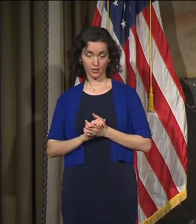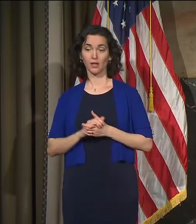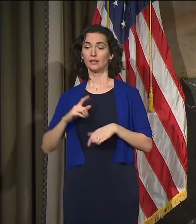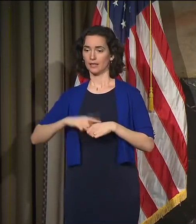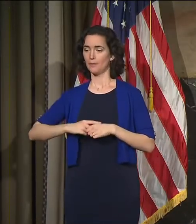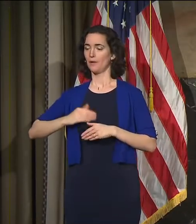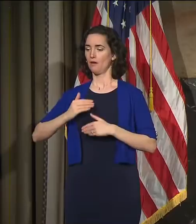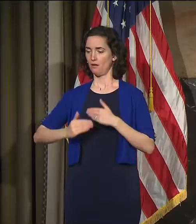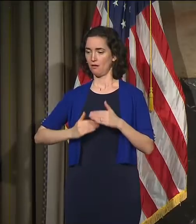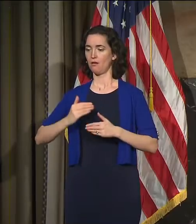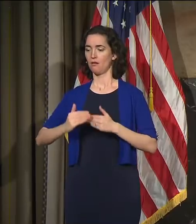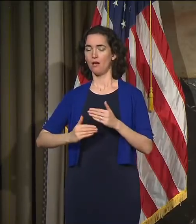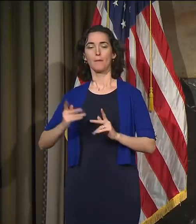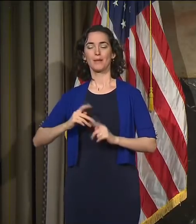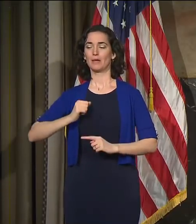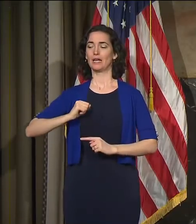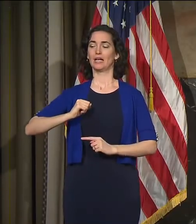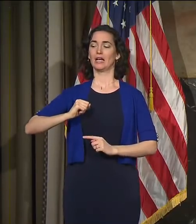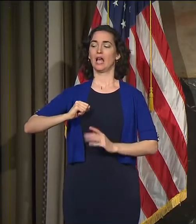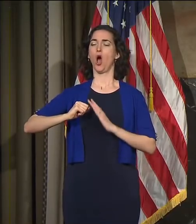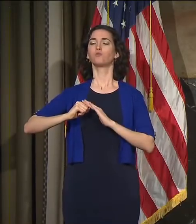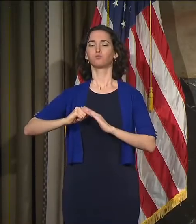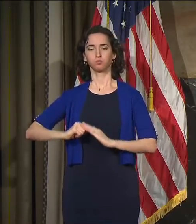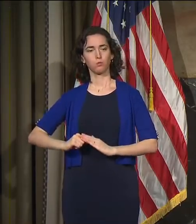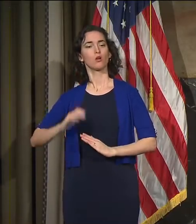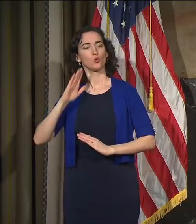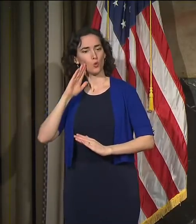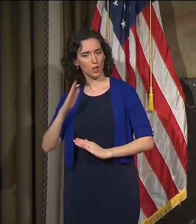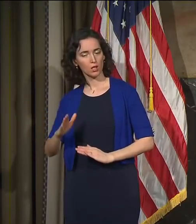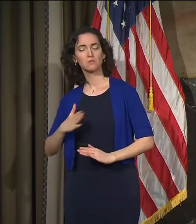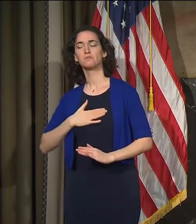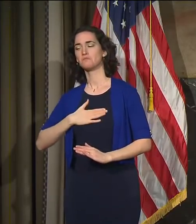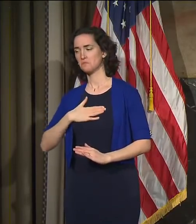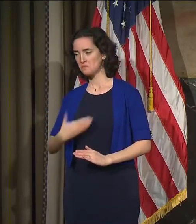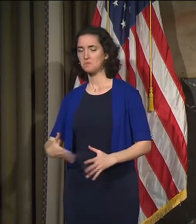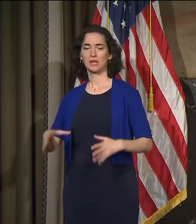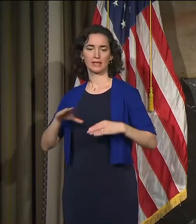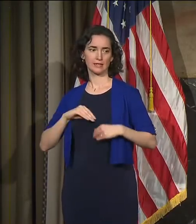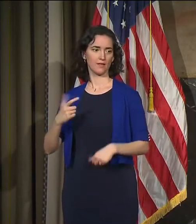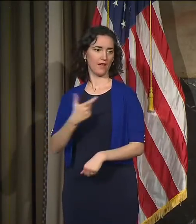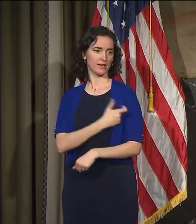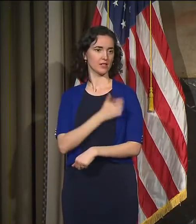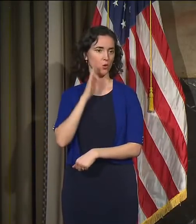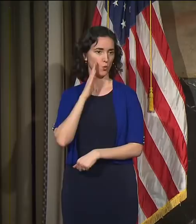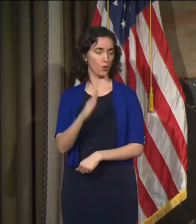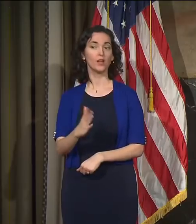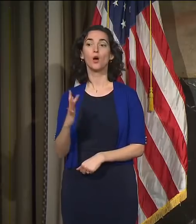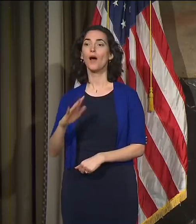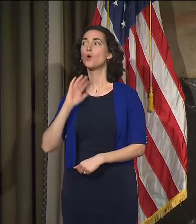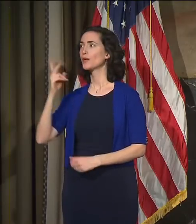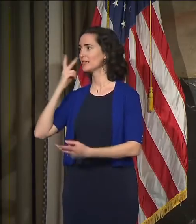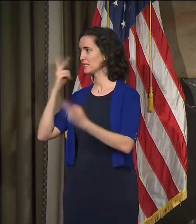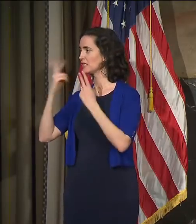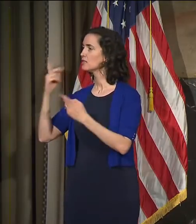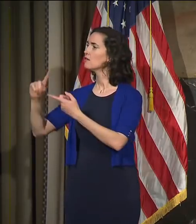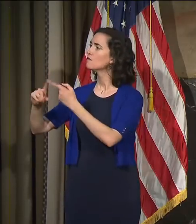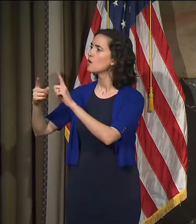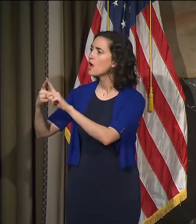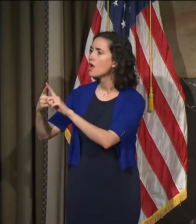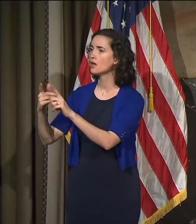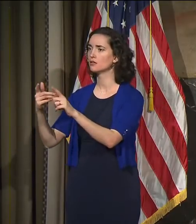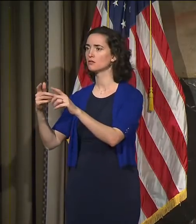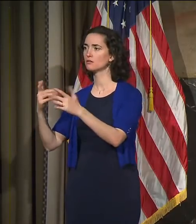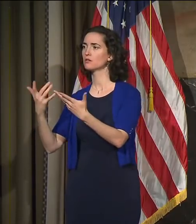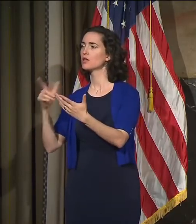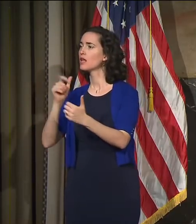more and more people will be willing to take the vaccine because they're going to see more and more of their friends and neighbors and relatives